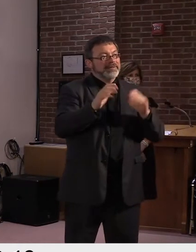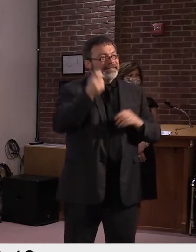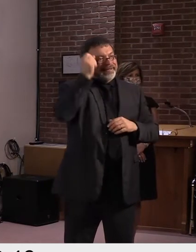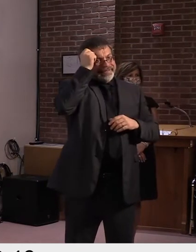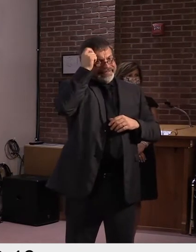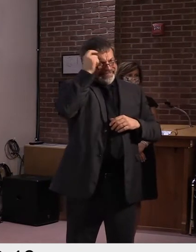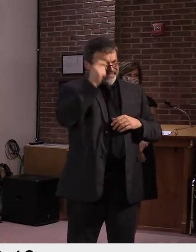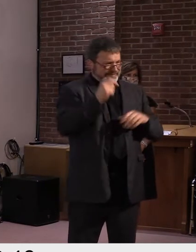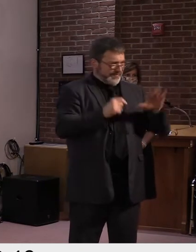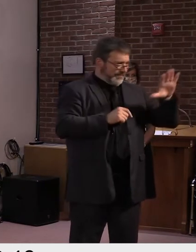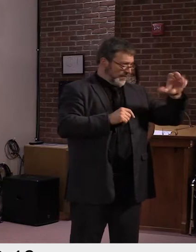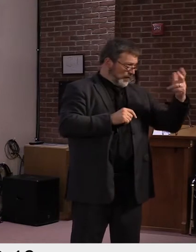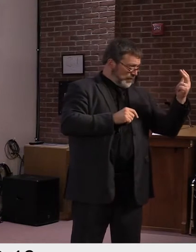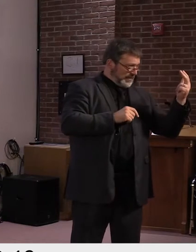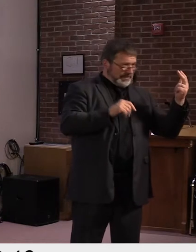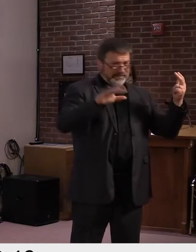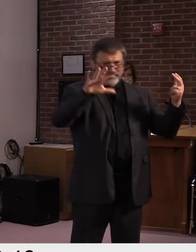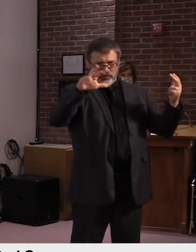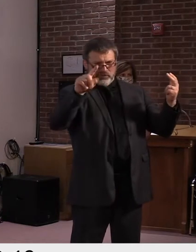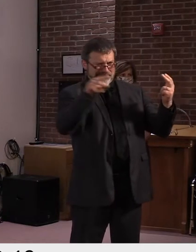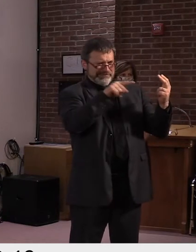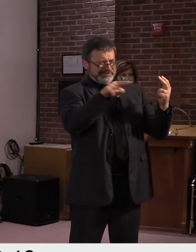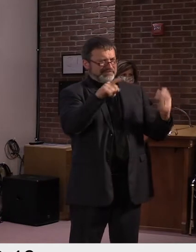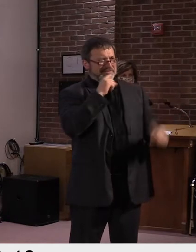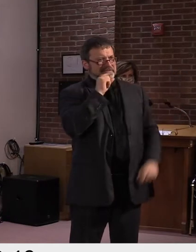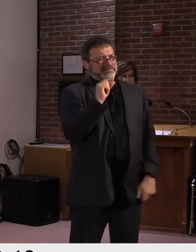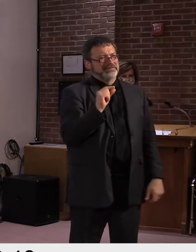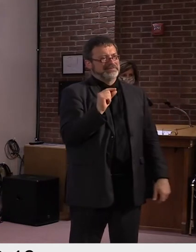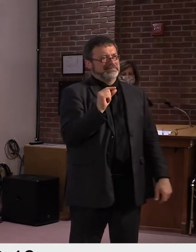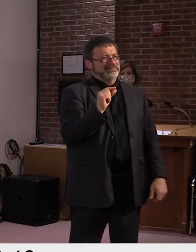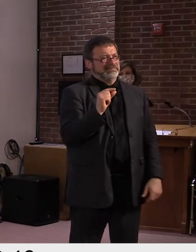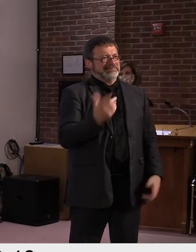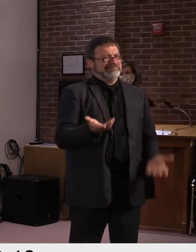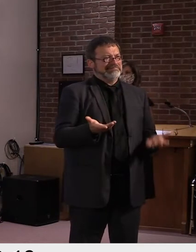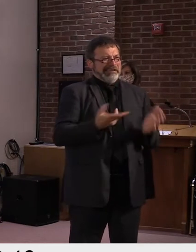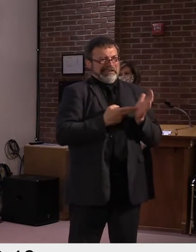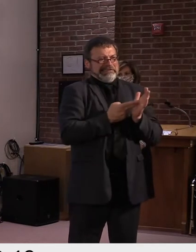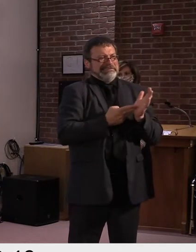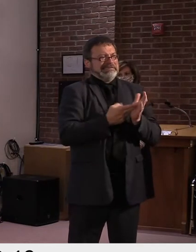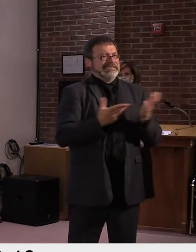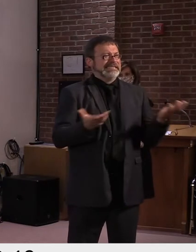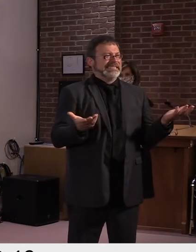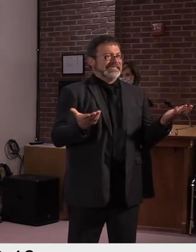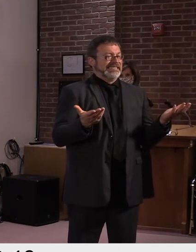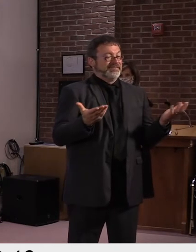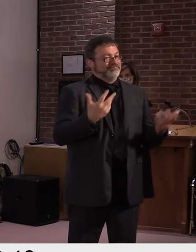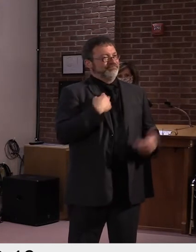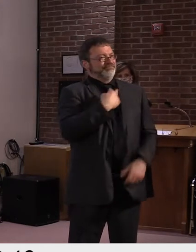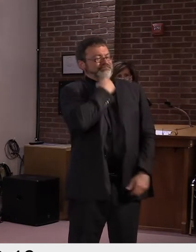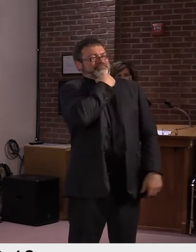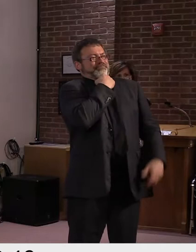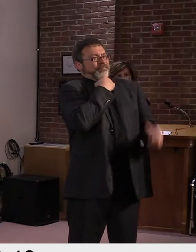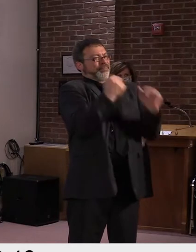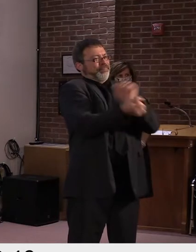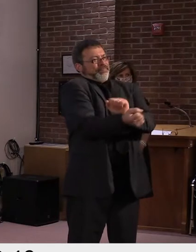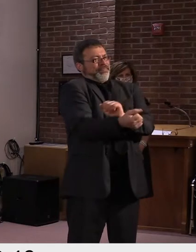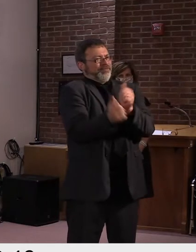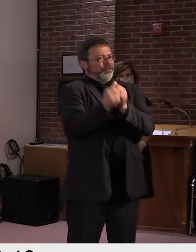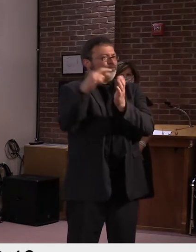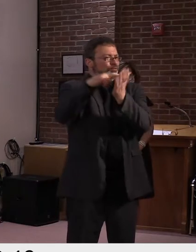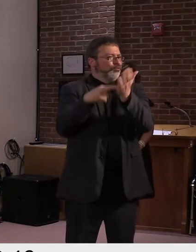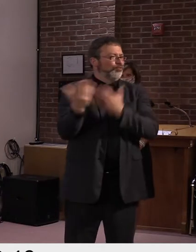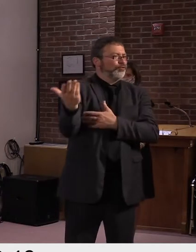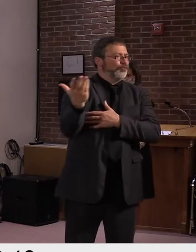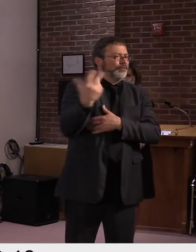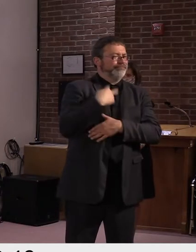terms of how the fund is utilized and what types of benefits we would offer out of the fund.